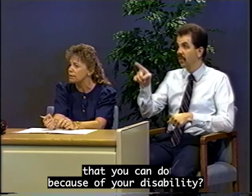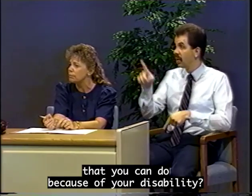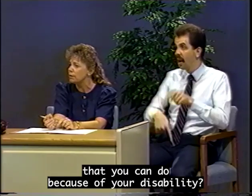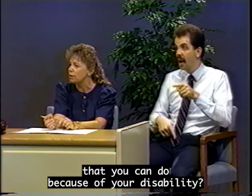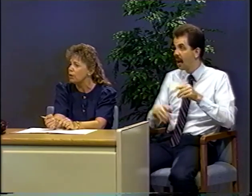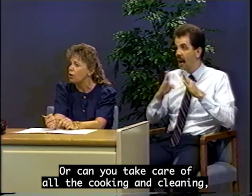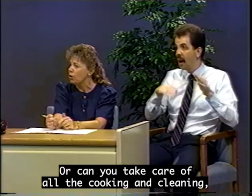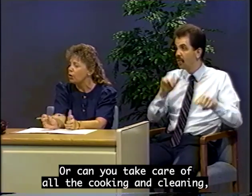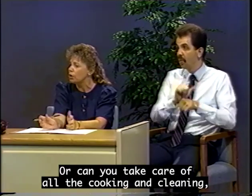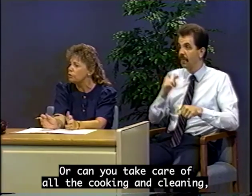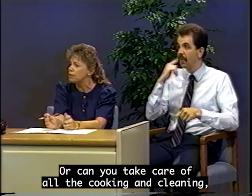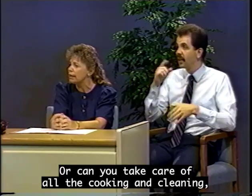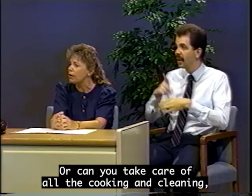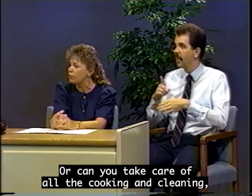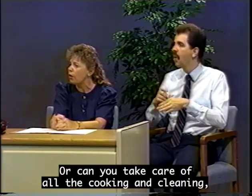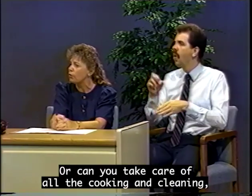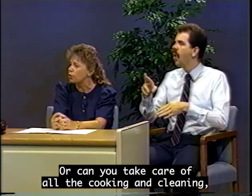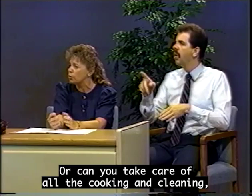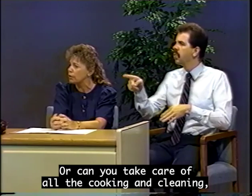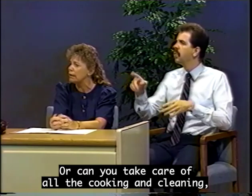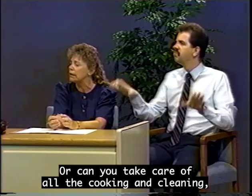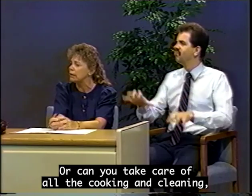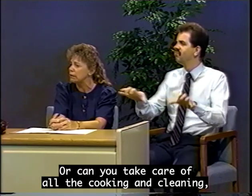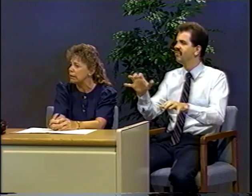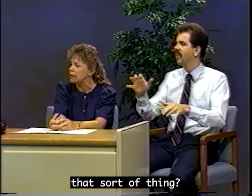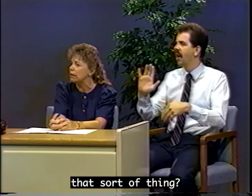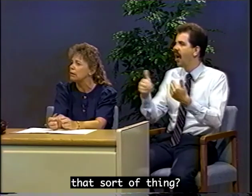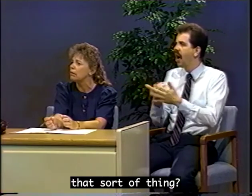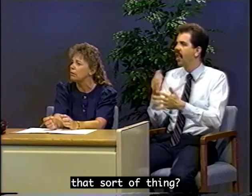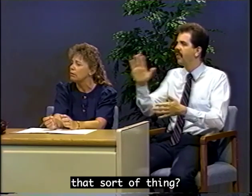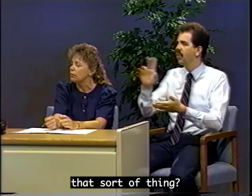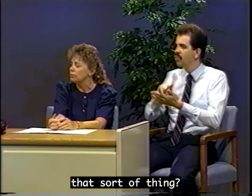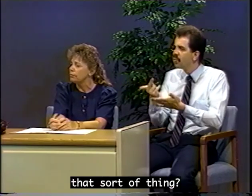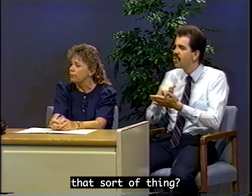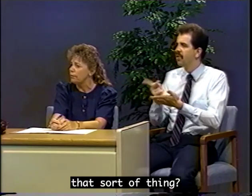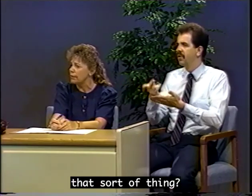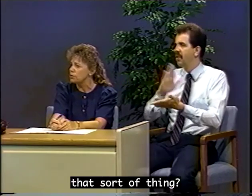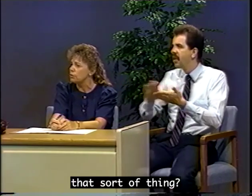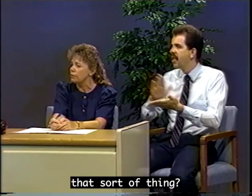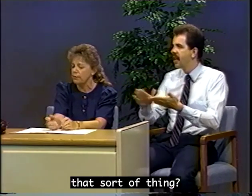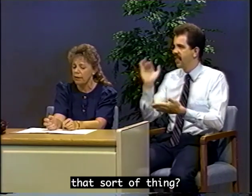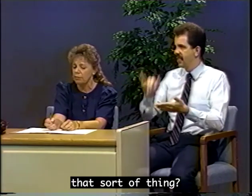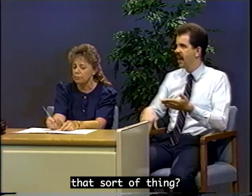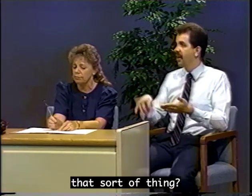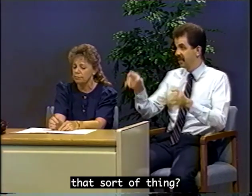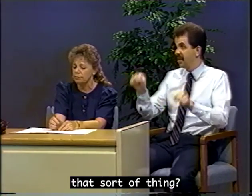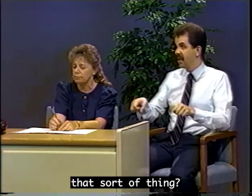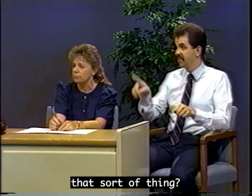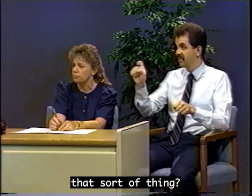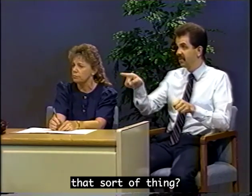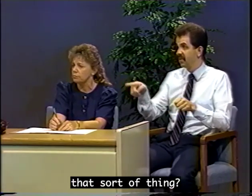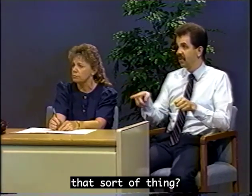of your disability? Or can you take care of all the cooking and cleaning, that sort of thing?